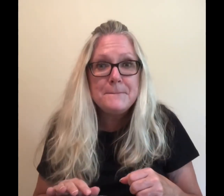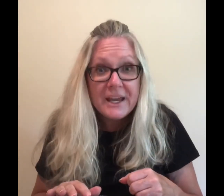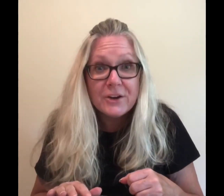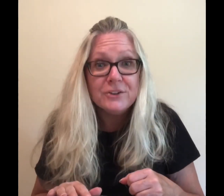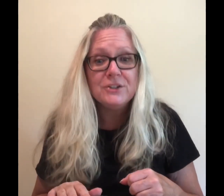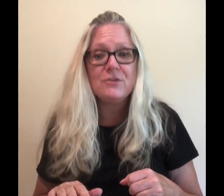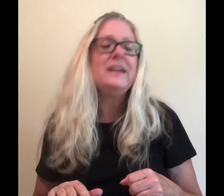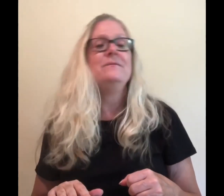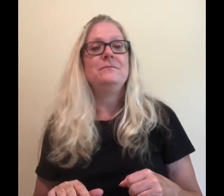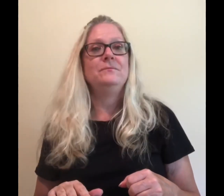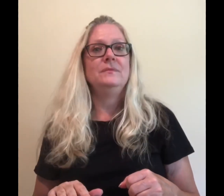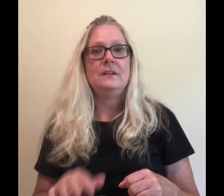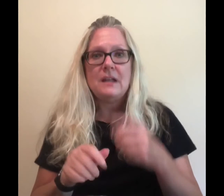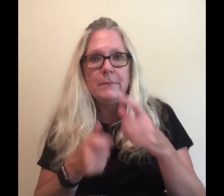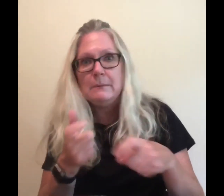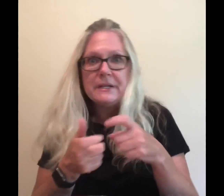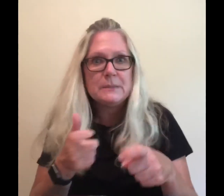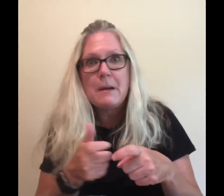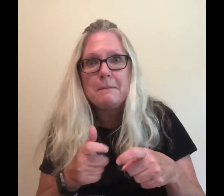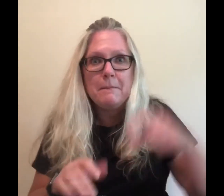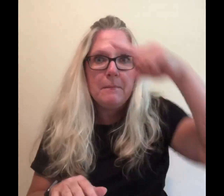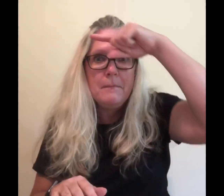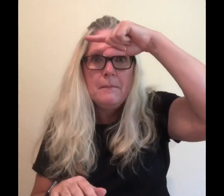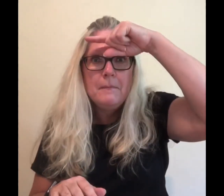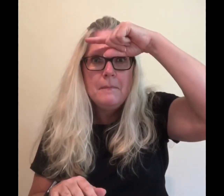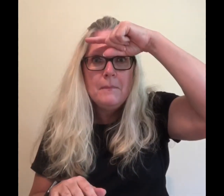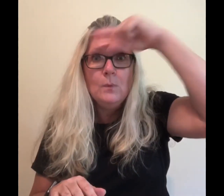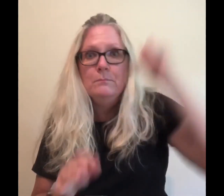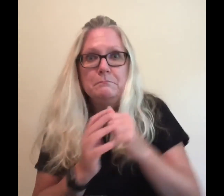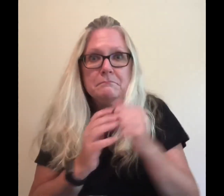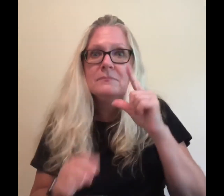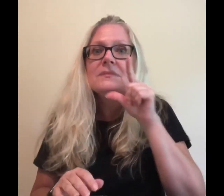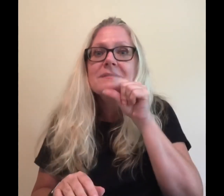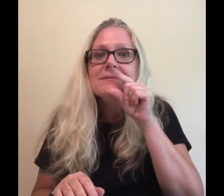Bear, great. Now I'm going to mix them up. Oh.